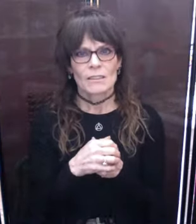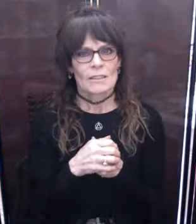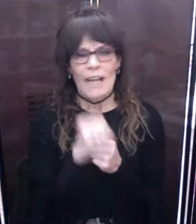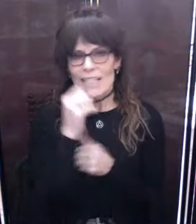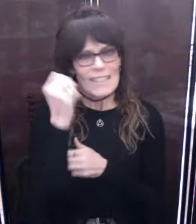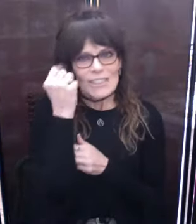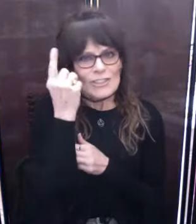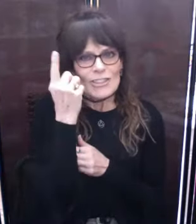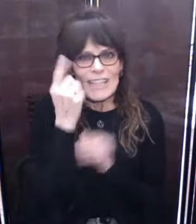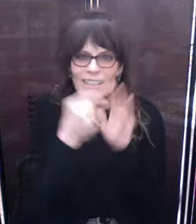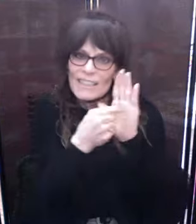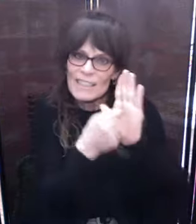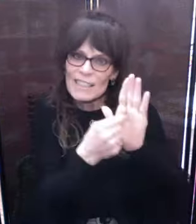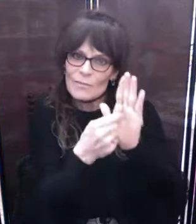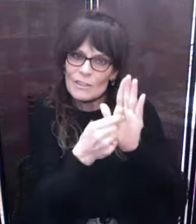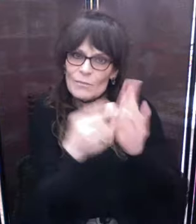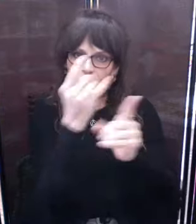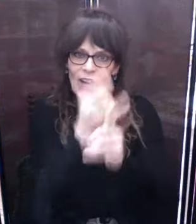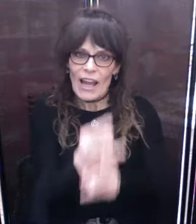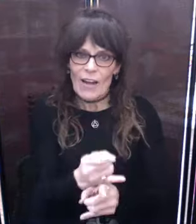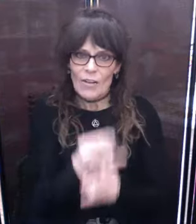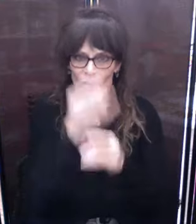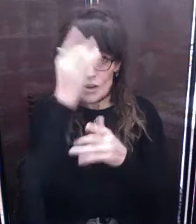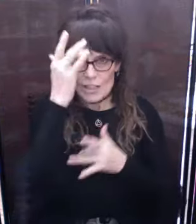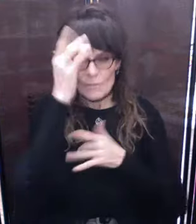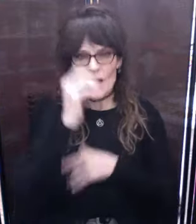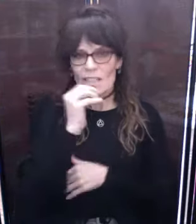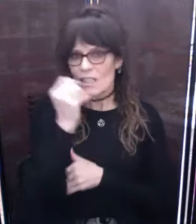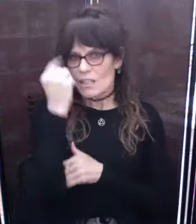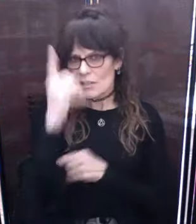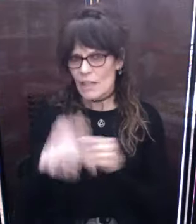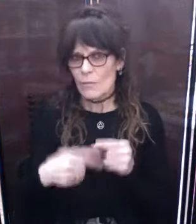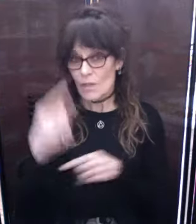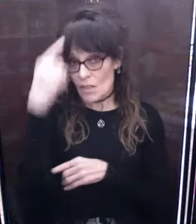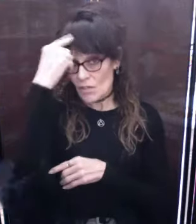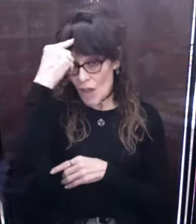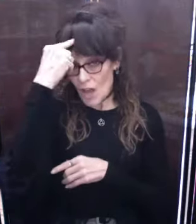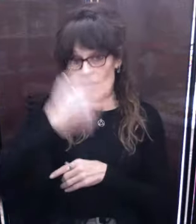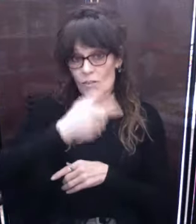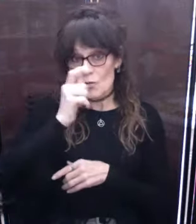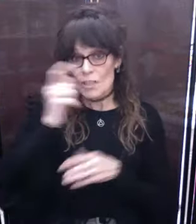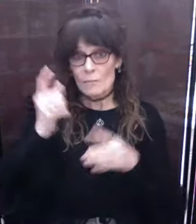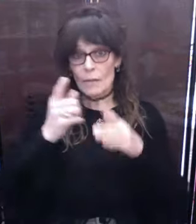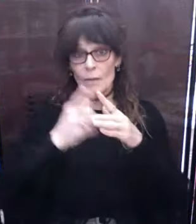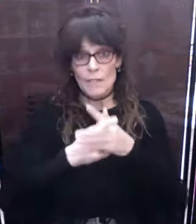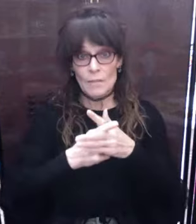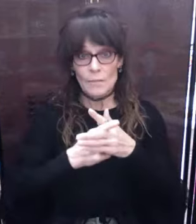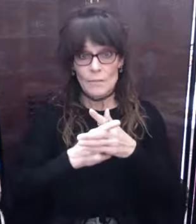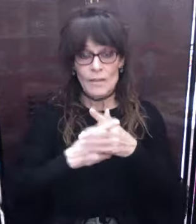symptoms of alcoholism. I didn't understand that when the thought of a drink came to me that morning, the love I had for this